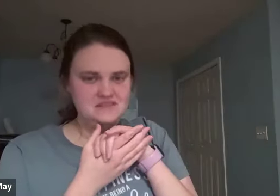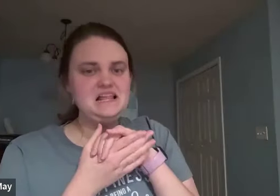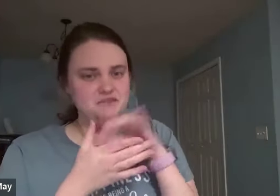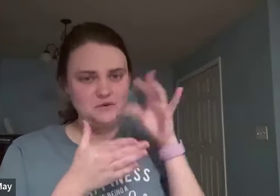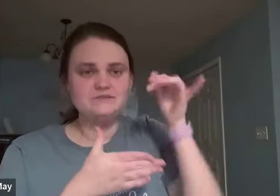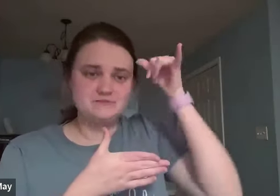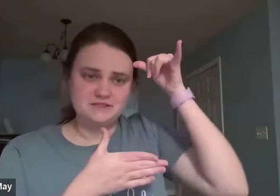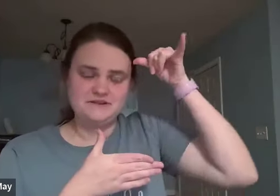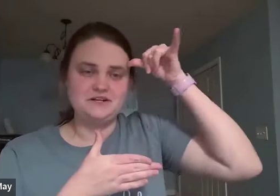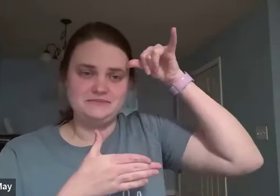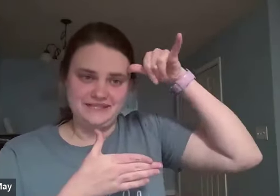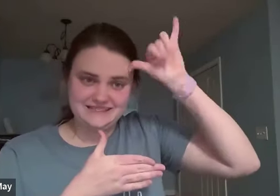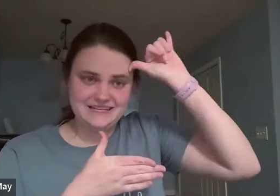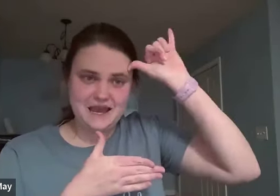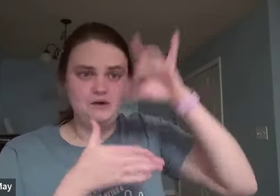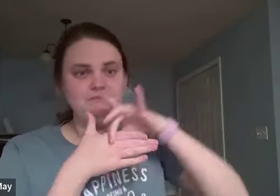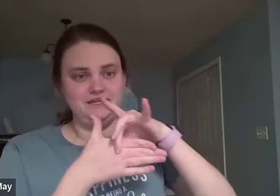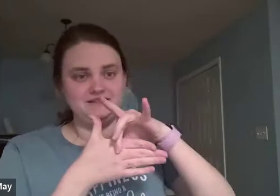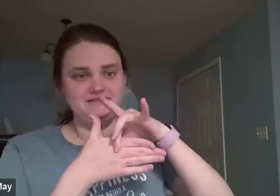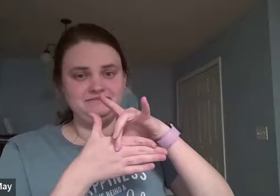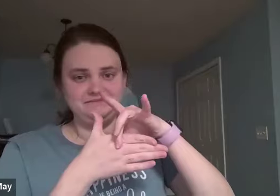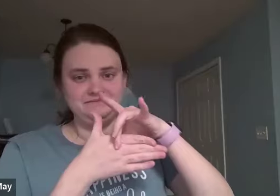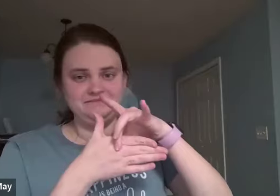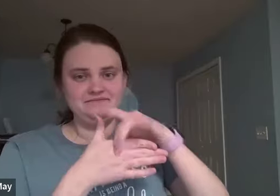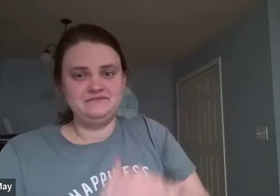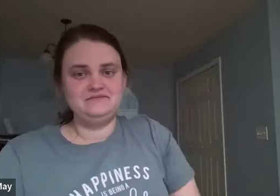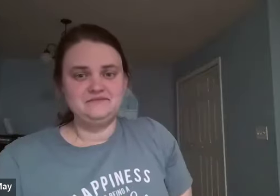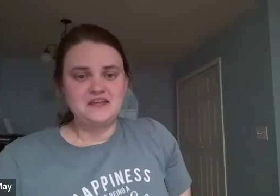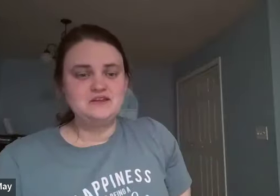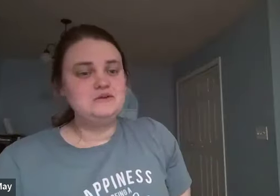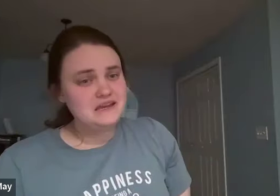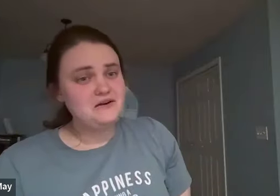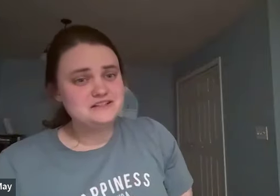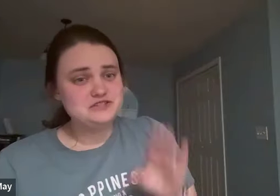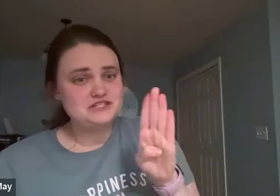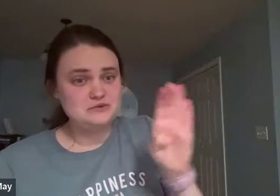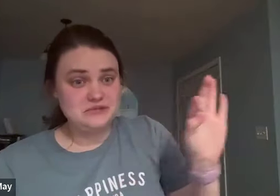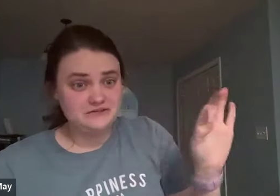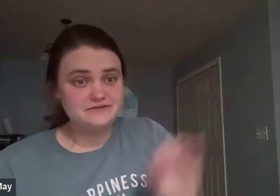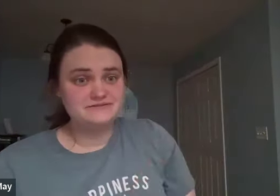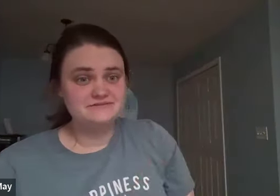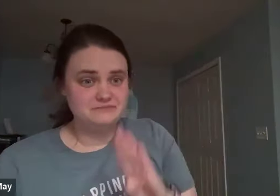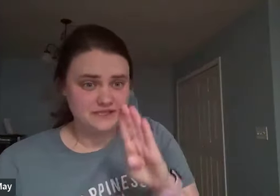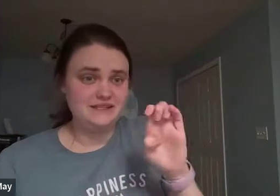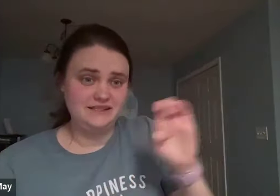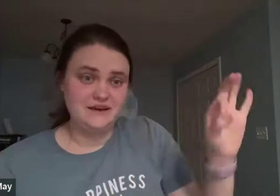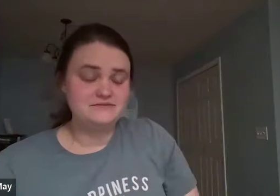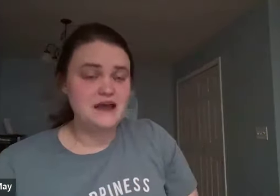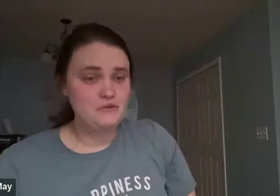If you want to be specific on your meat, cow meat. You can also just do beef, B-E-E-F. That one